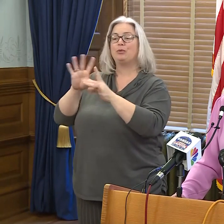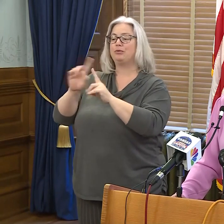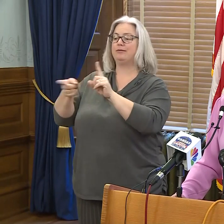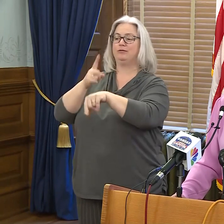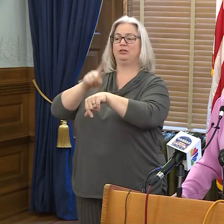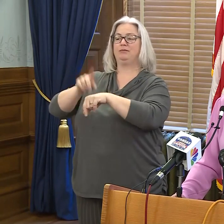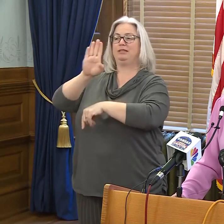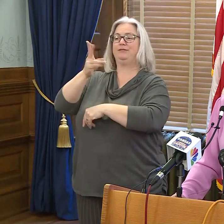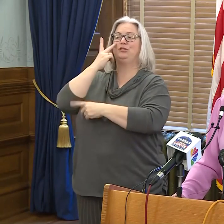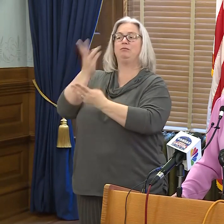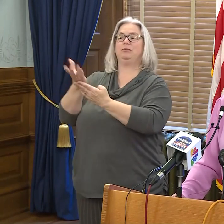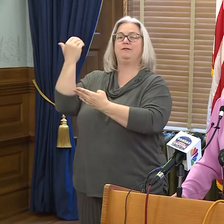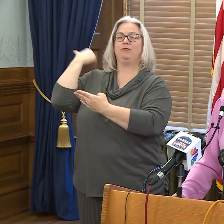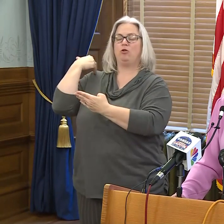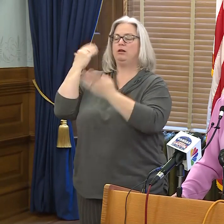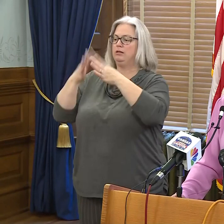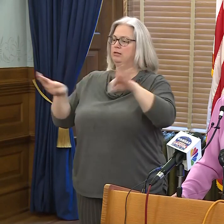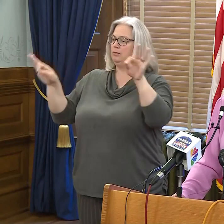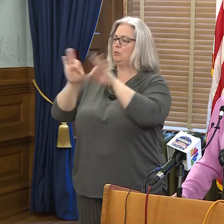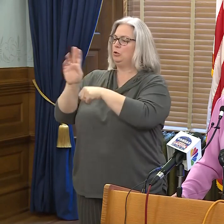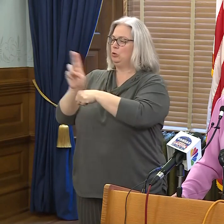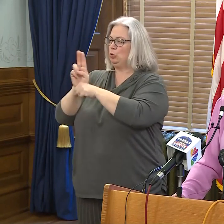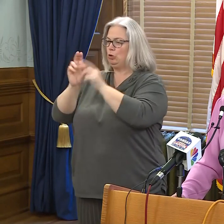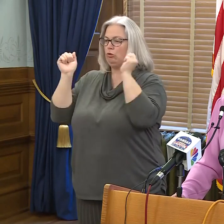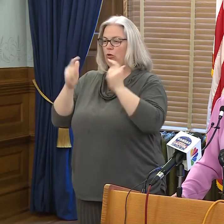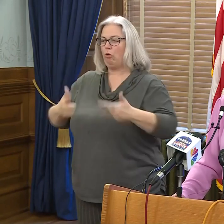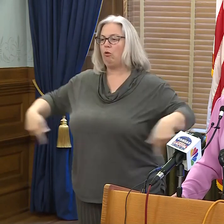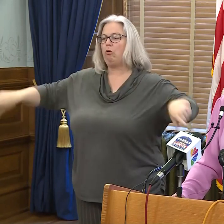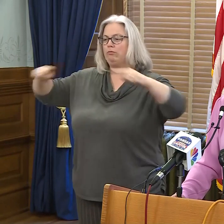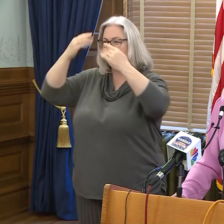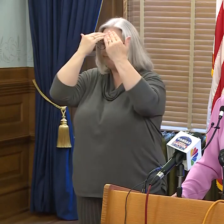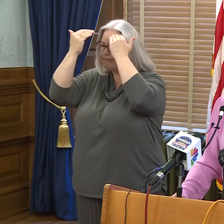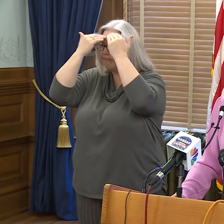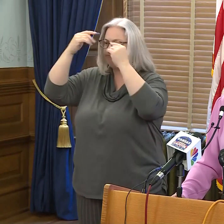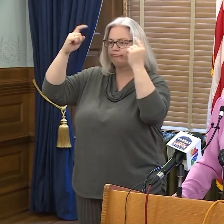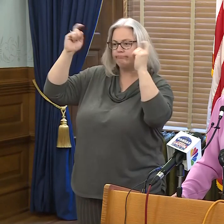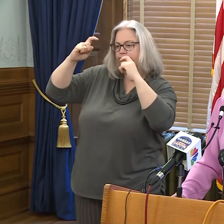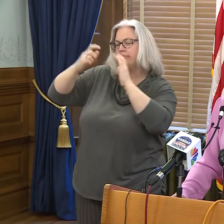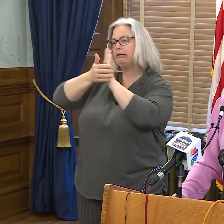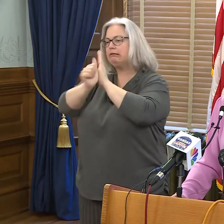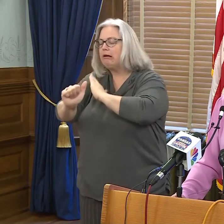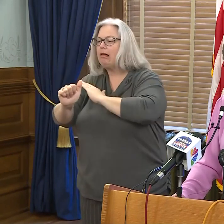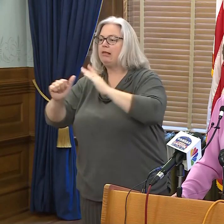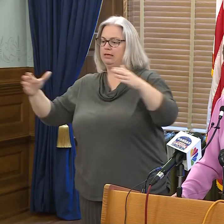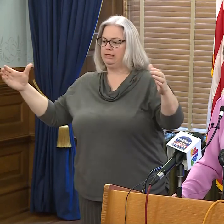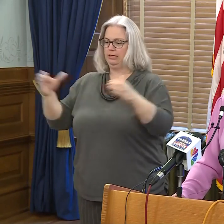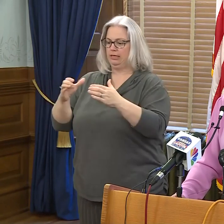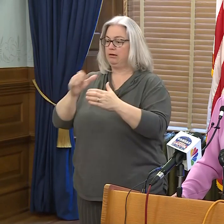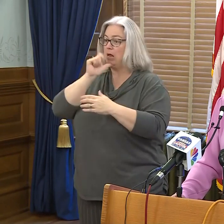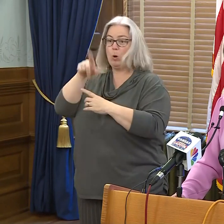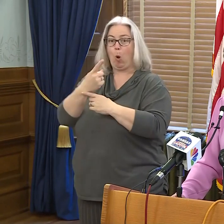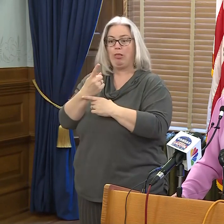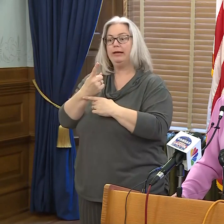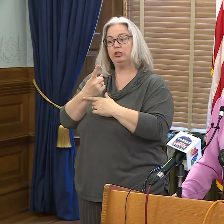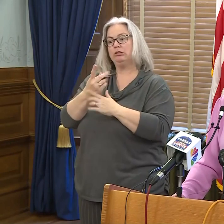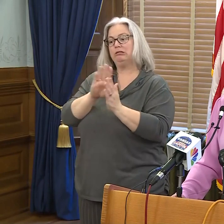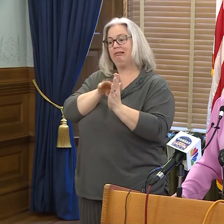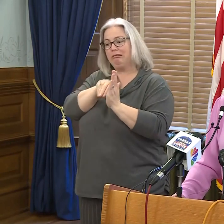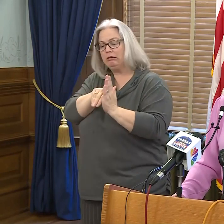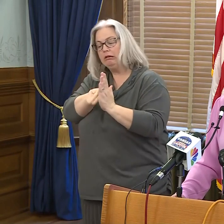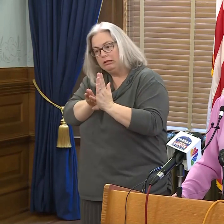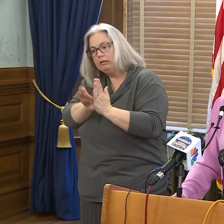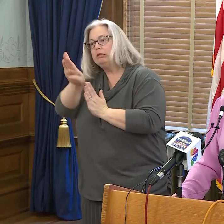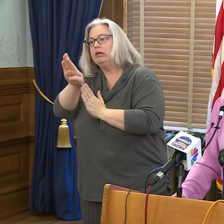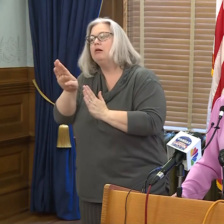we must use our collective talents to develop strategies to not only regain what we've lost, but to build a